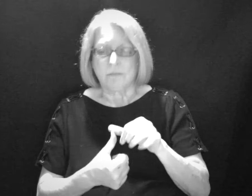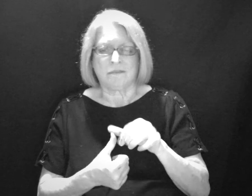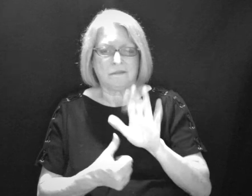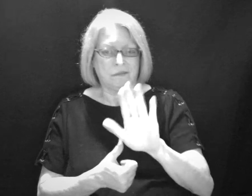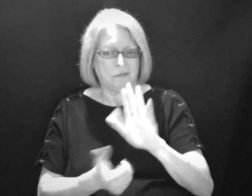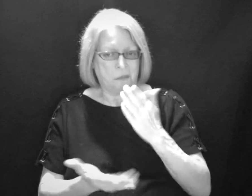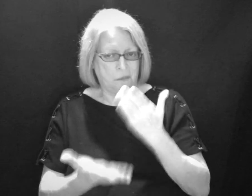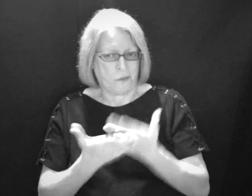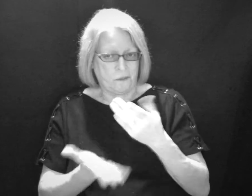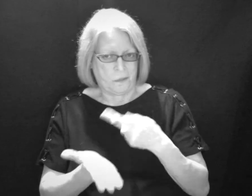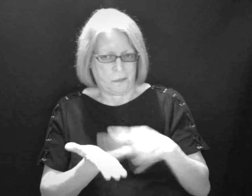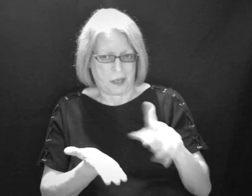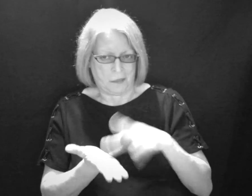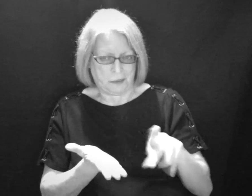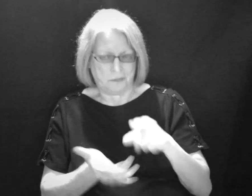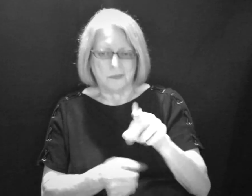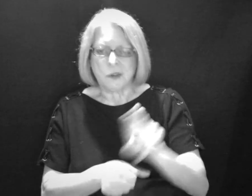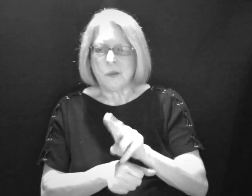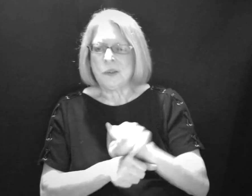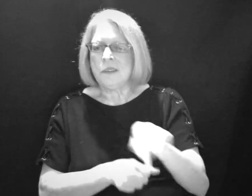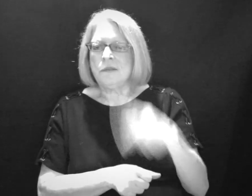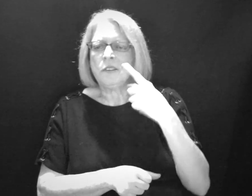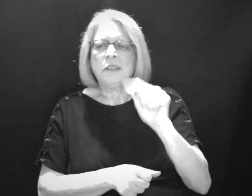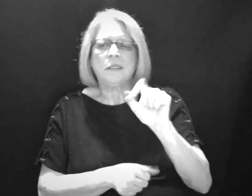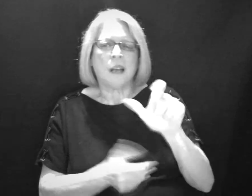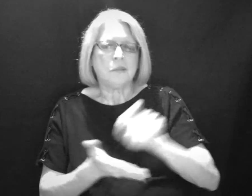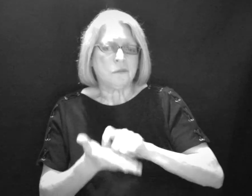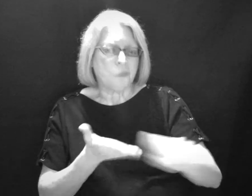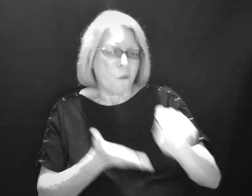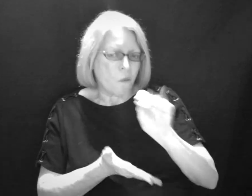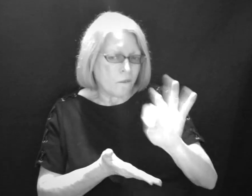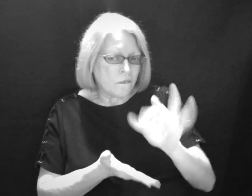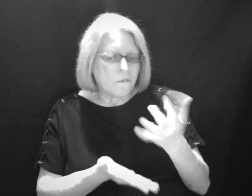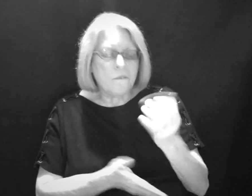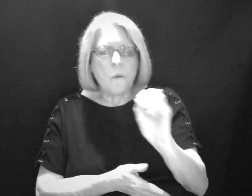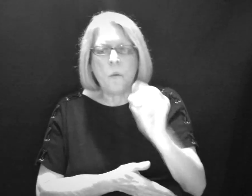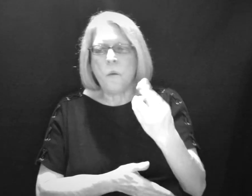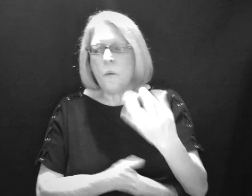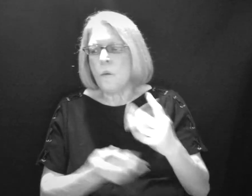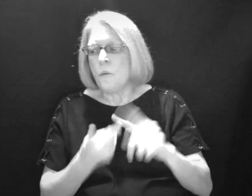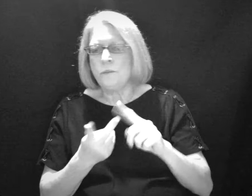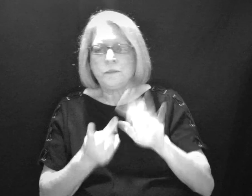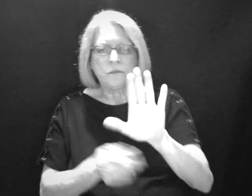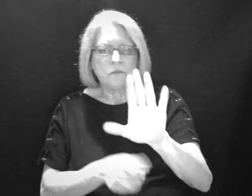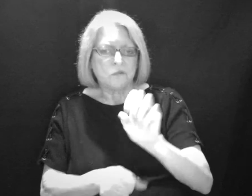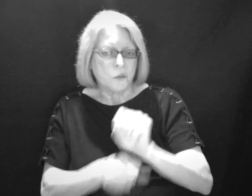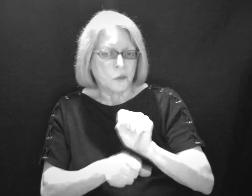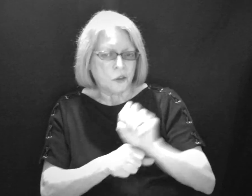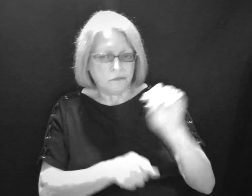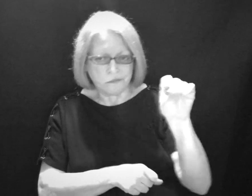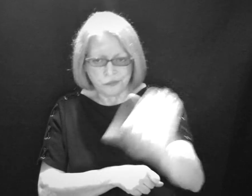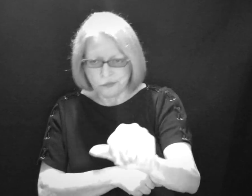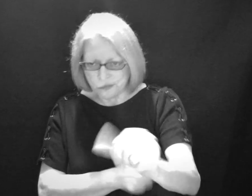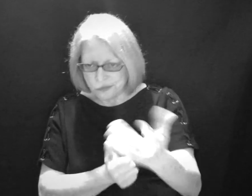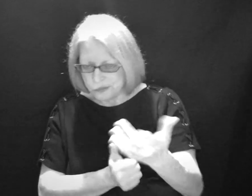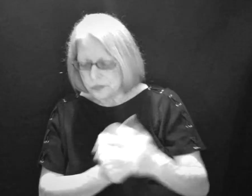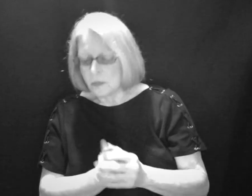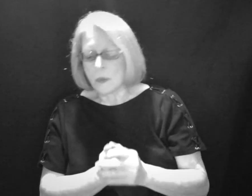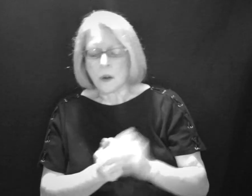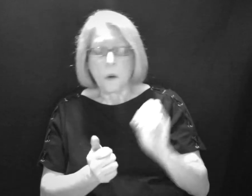316, about. 15 is good, 315 is fine. Now we want a little padding, and padding